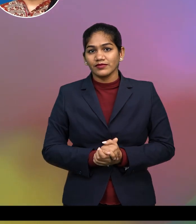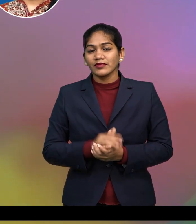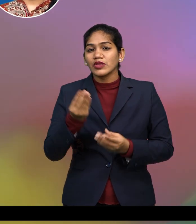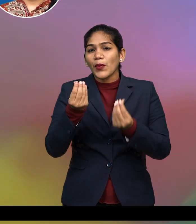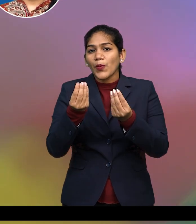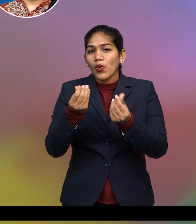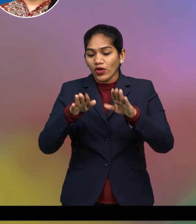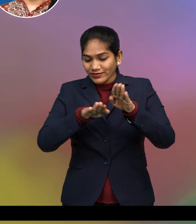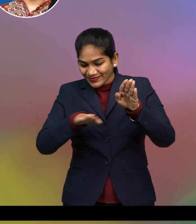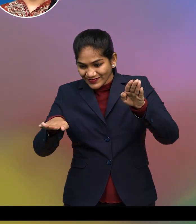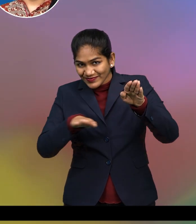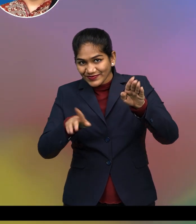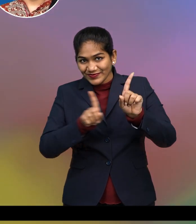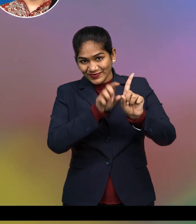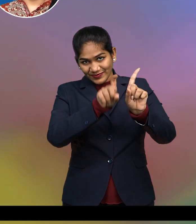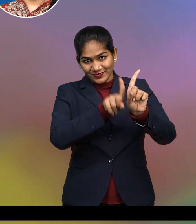moist soil,